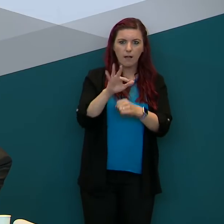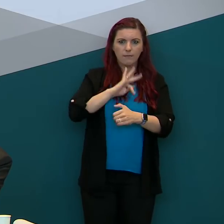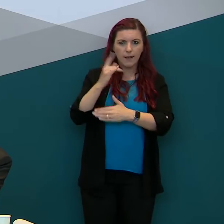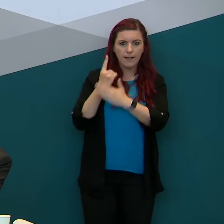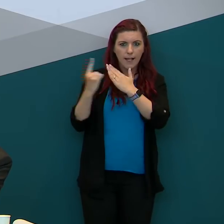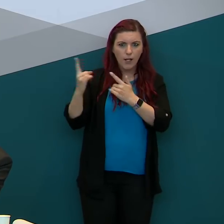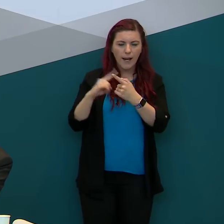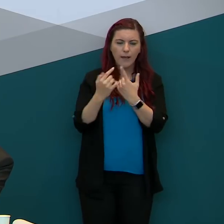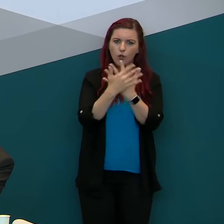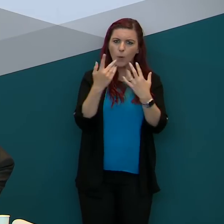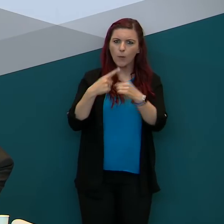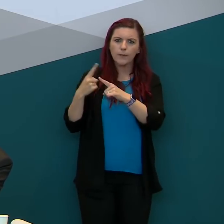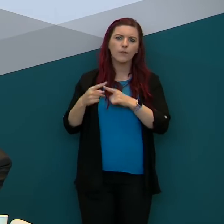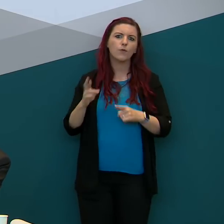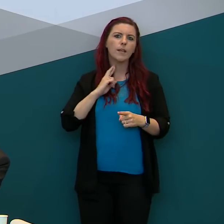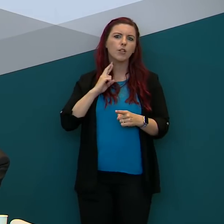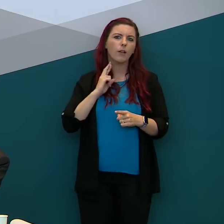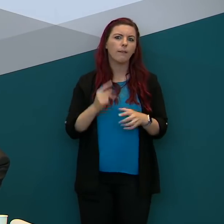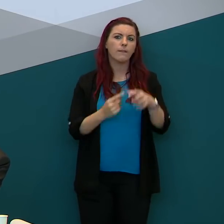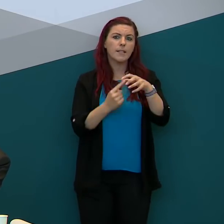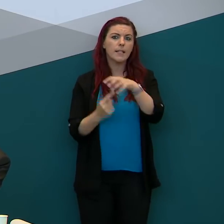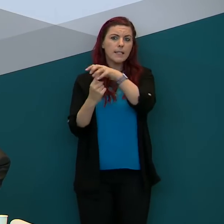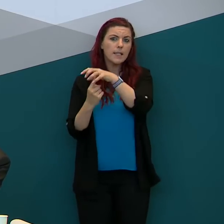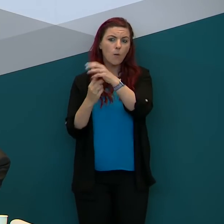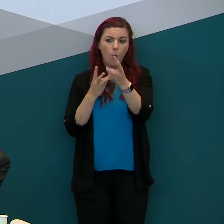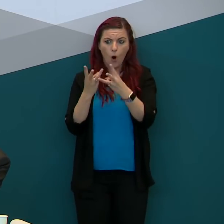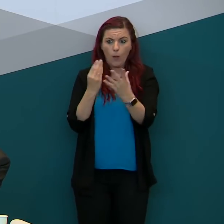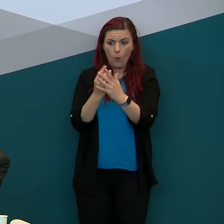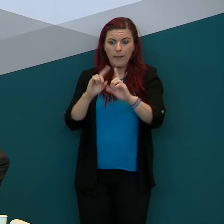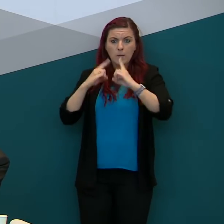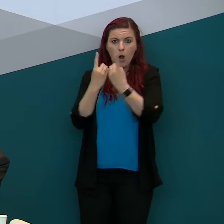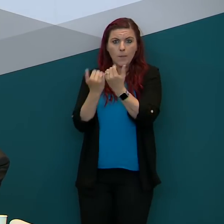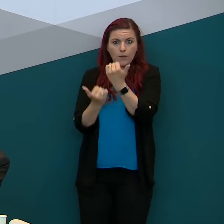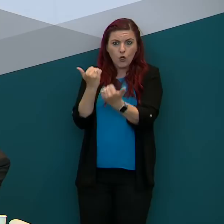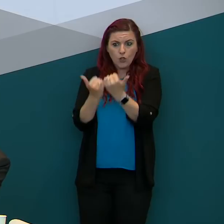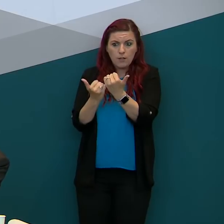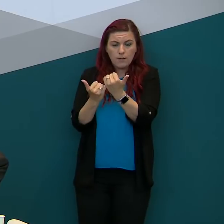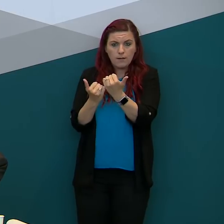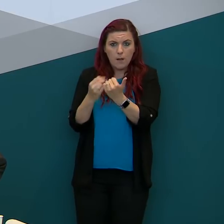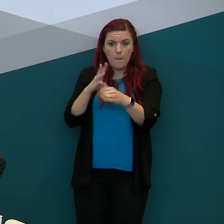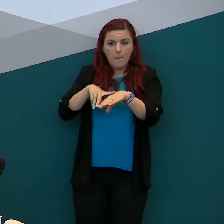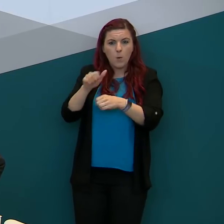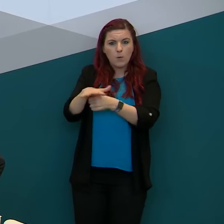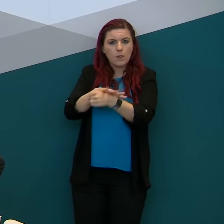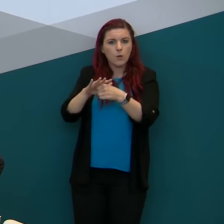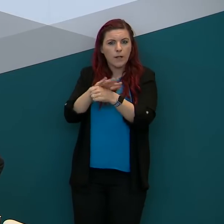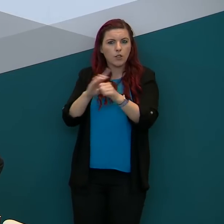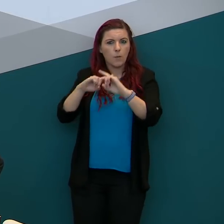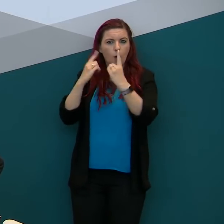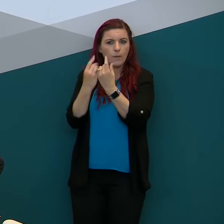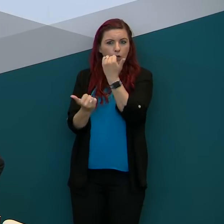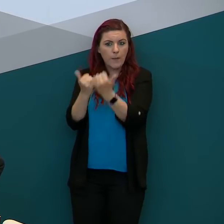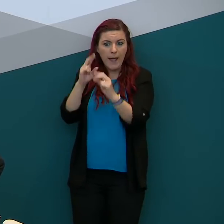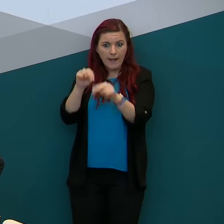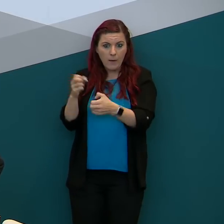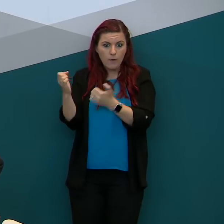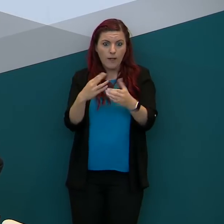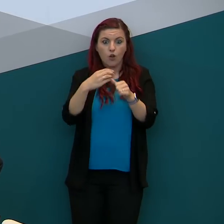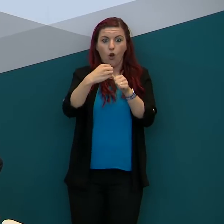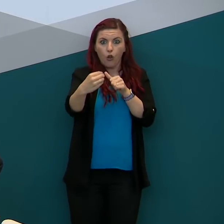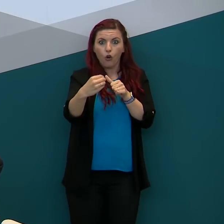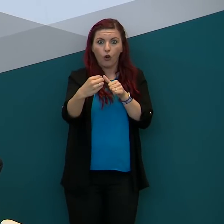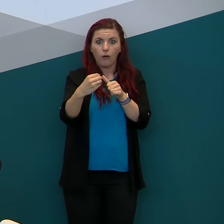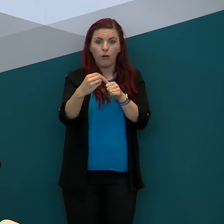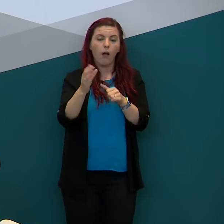residential facilities here are run by the Department of Justice, and working with the Department of Justice, in most cases the Department of Justice have provided accommodation themselves for